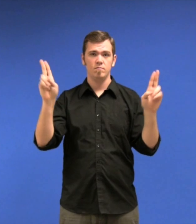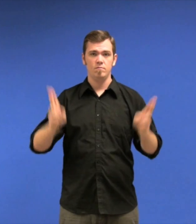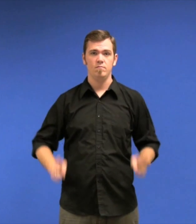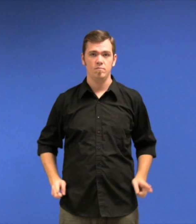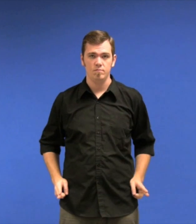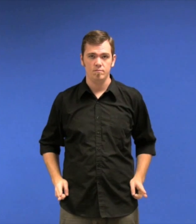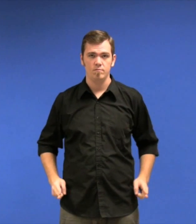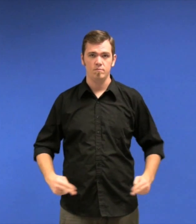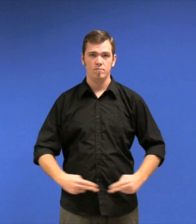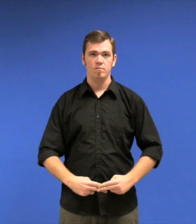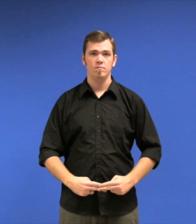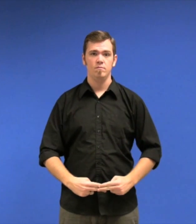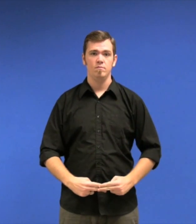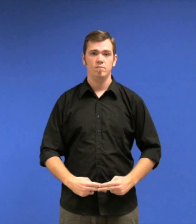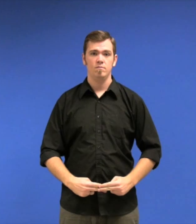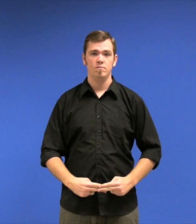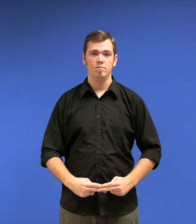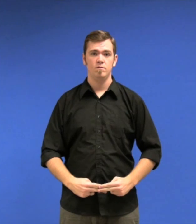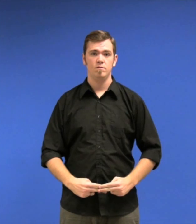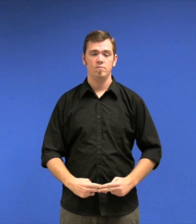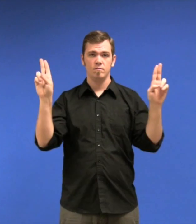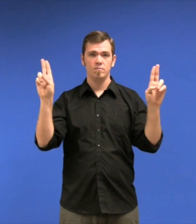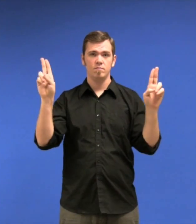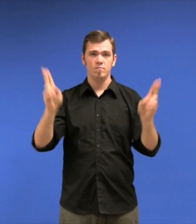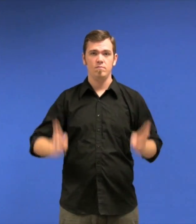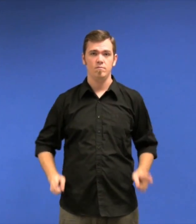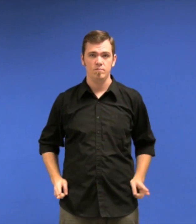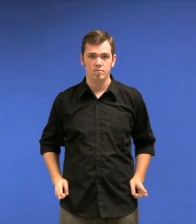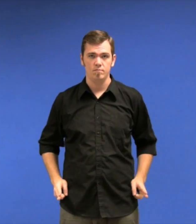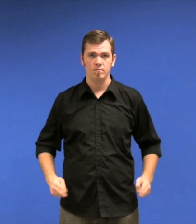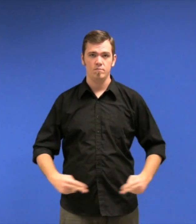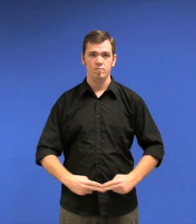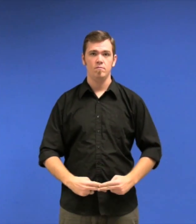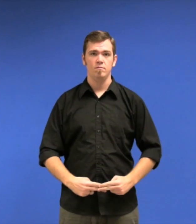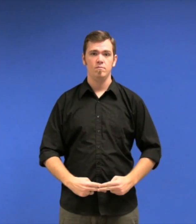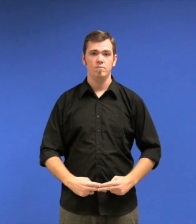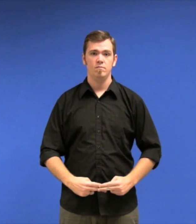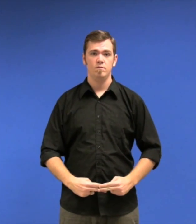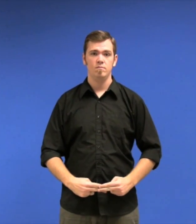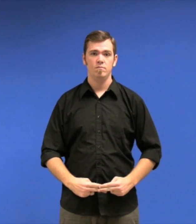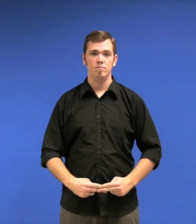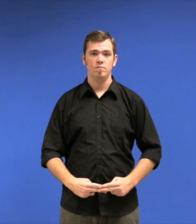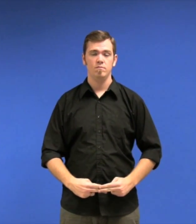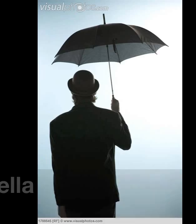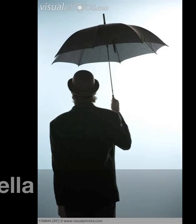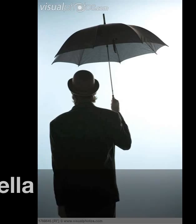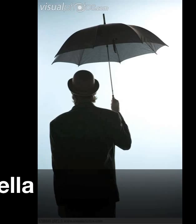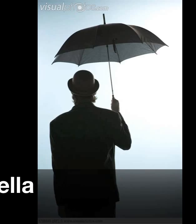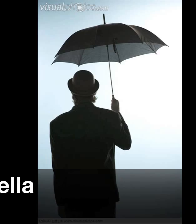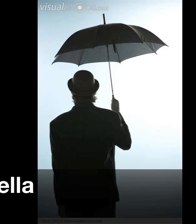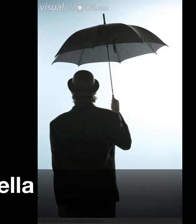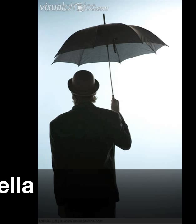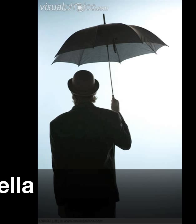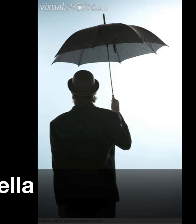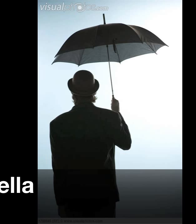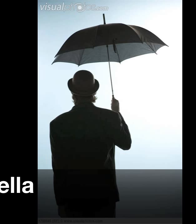It's belt. 2 U hands, bringing to the center. Belt. All right, next sign,